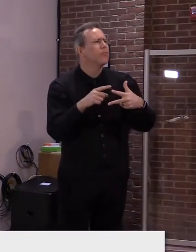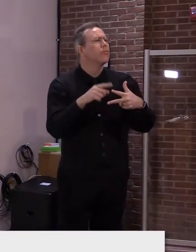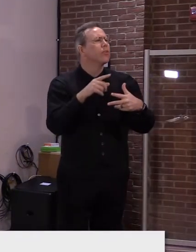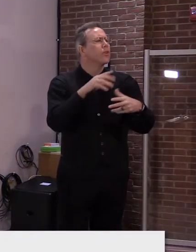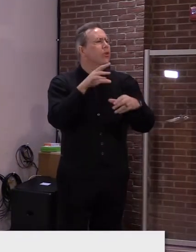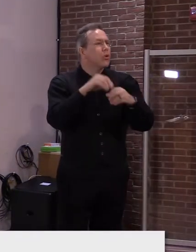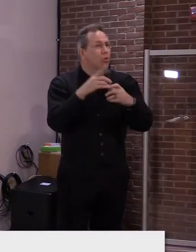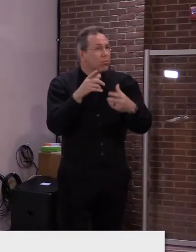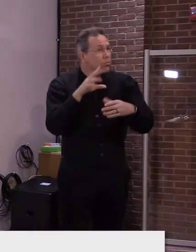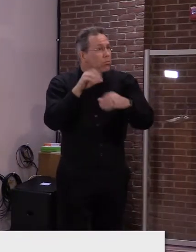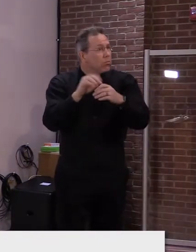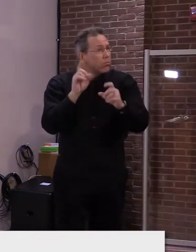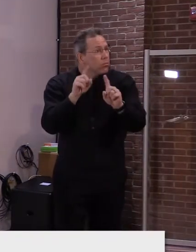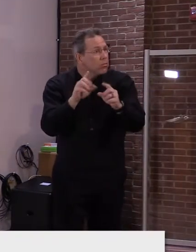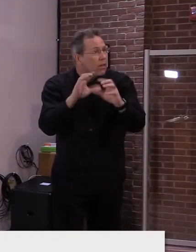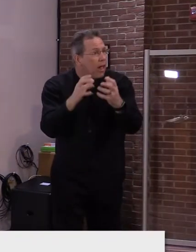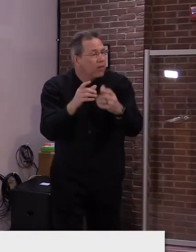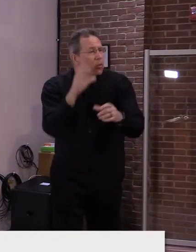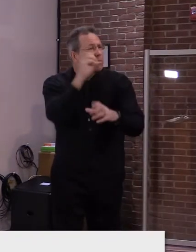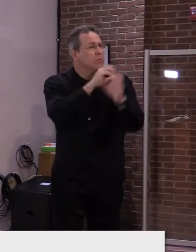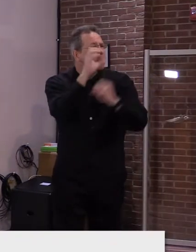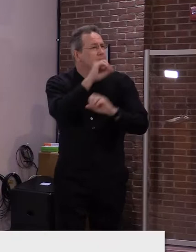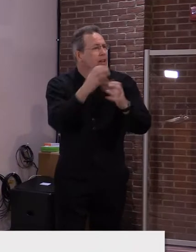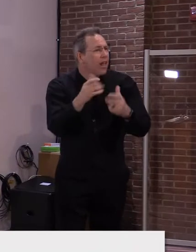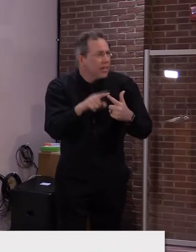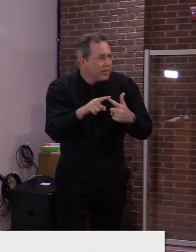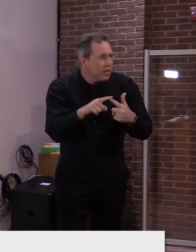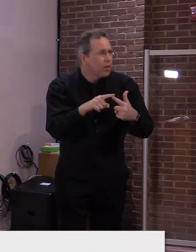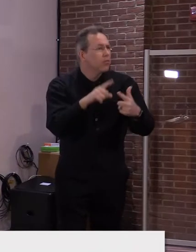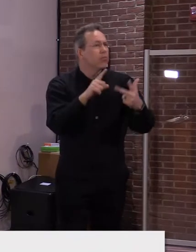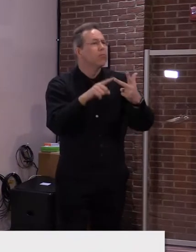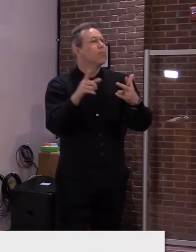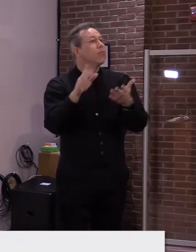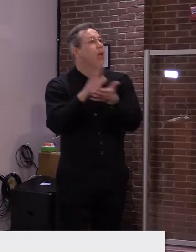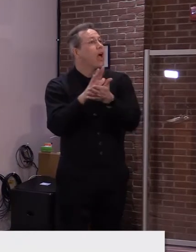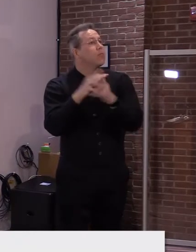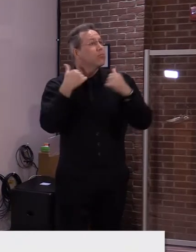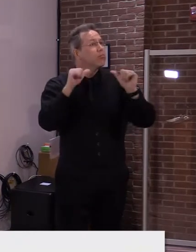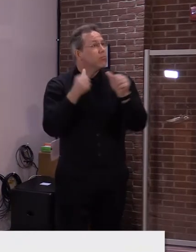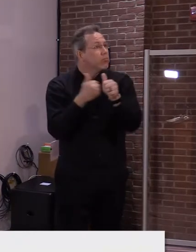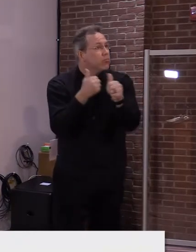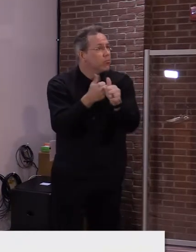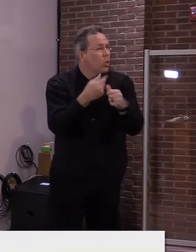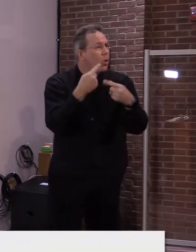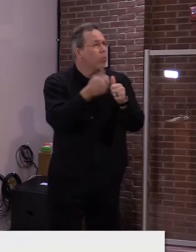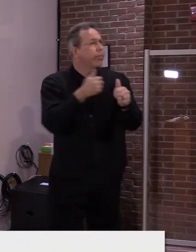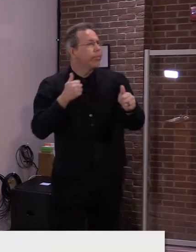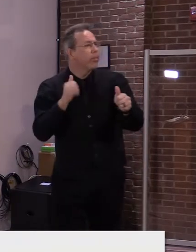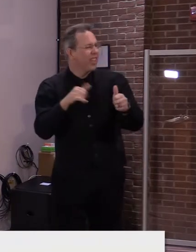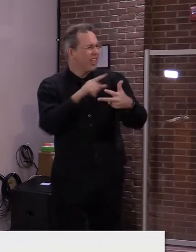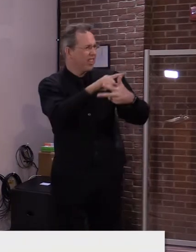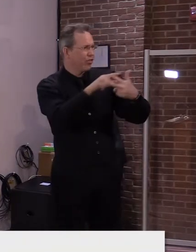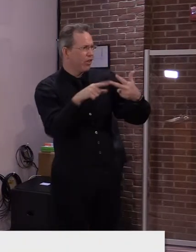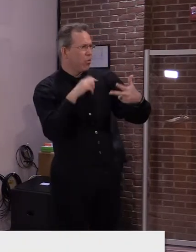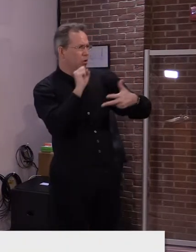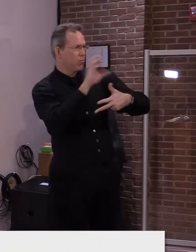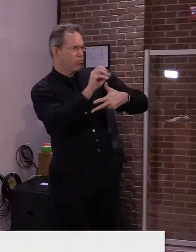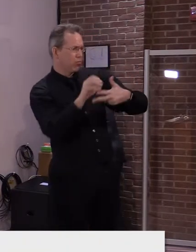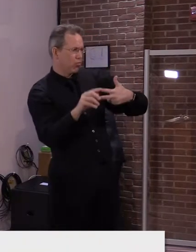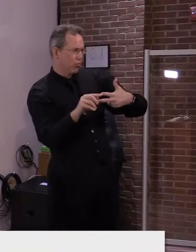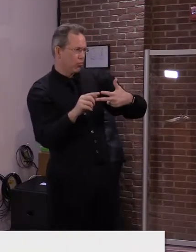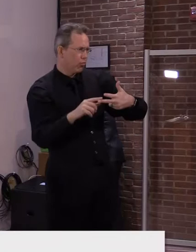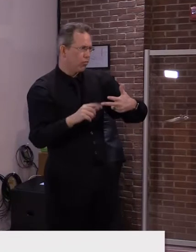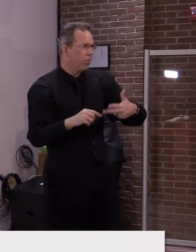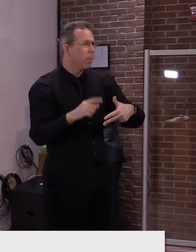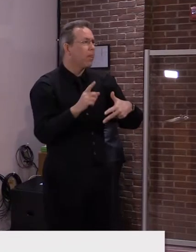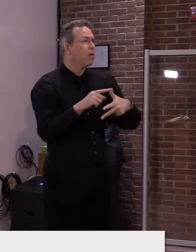critical importance. None is a higher priority than the others. They're all equally important to supporting our students. The breadth